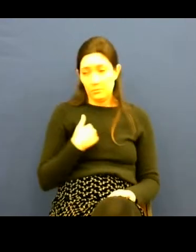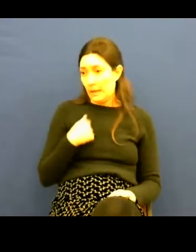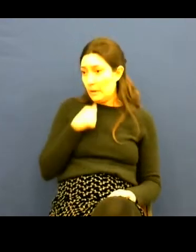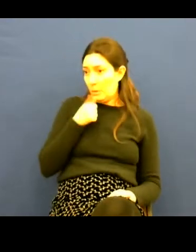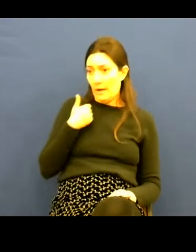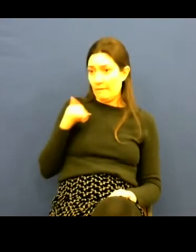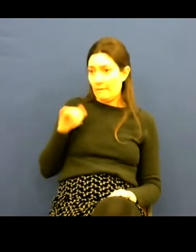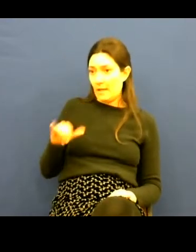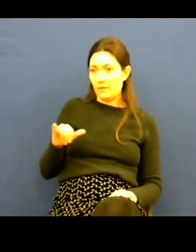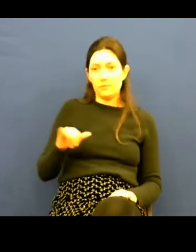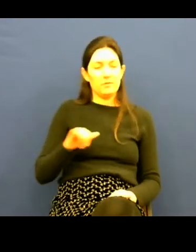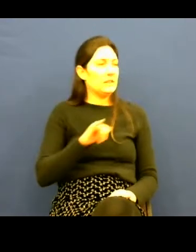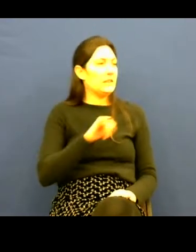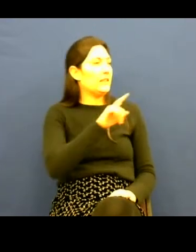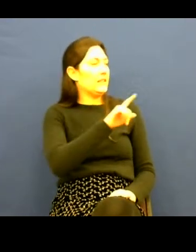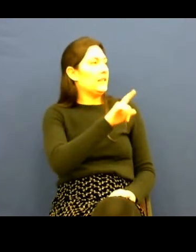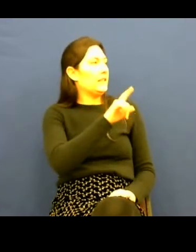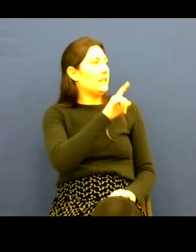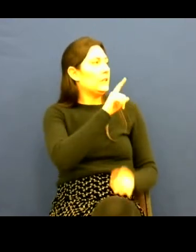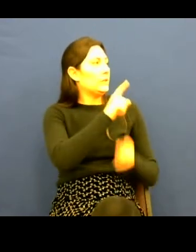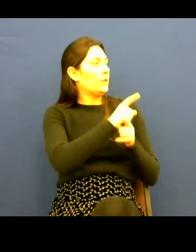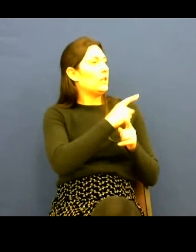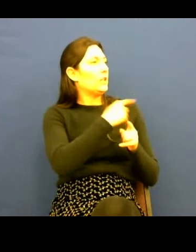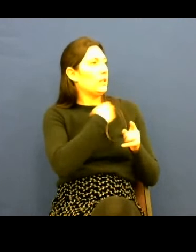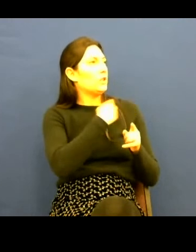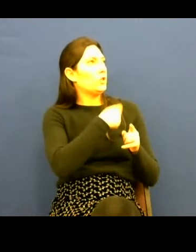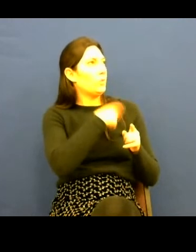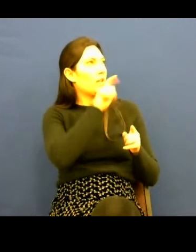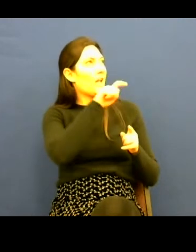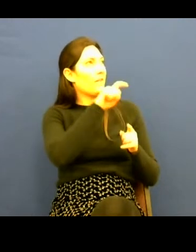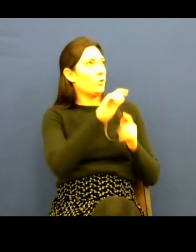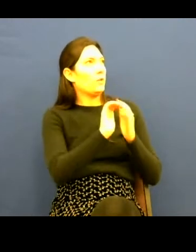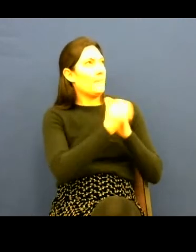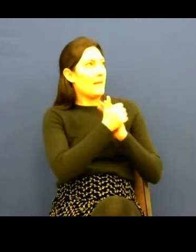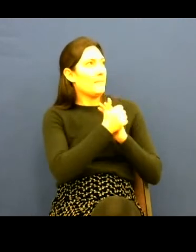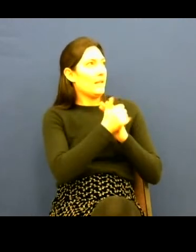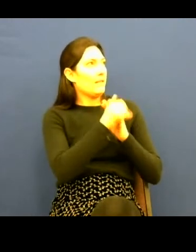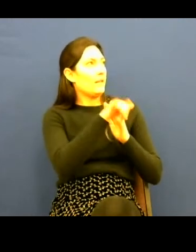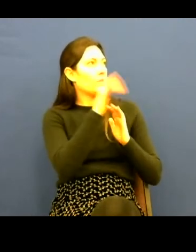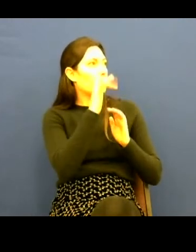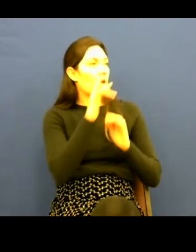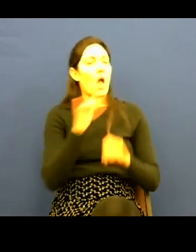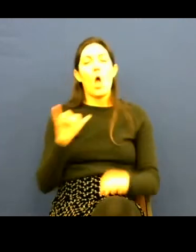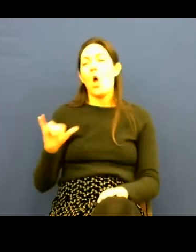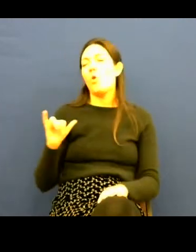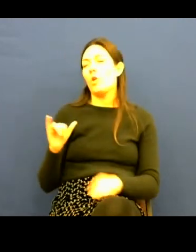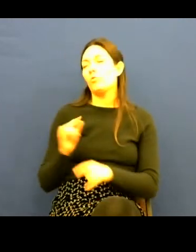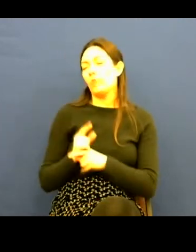yeah, so we got to get to that. I ran into the same The issue. right? resolutions. The- Uh-huh.